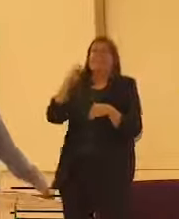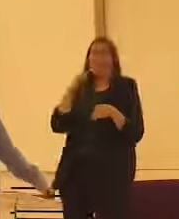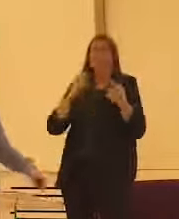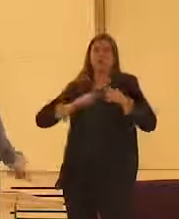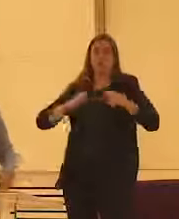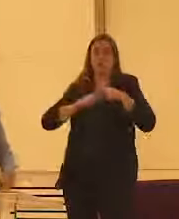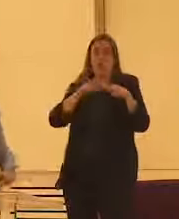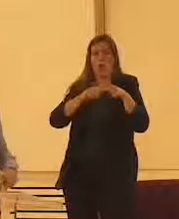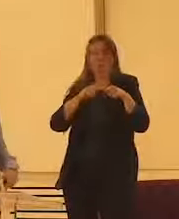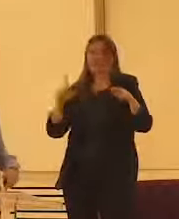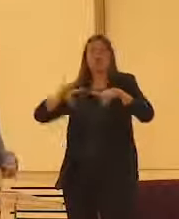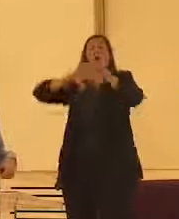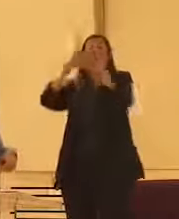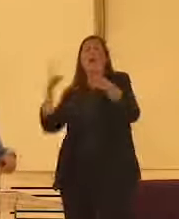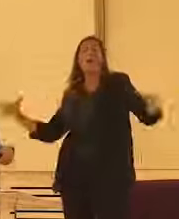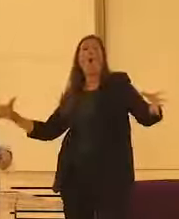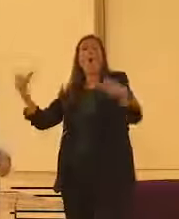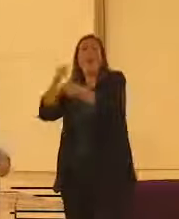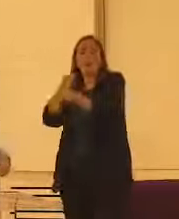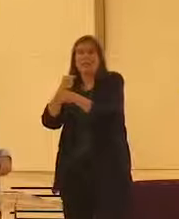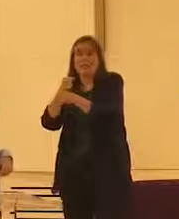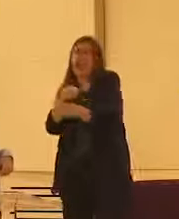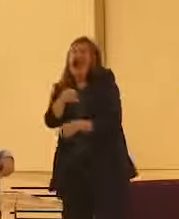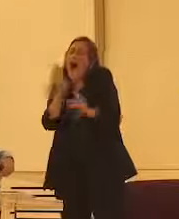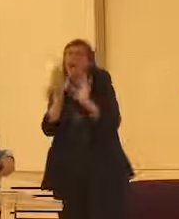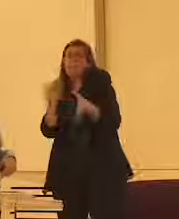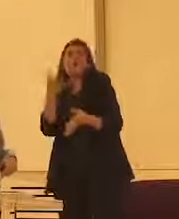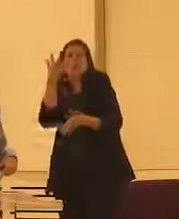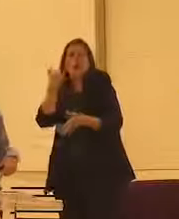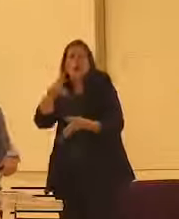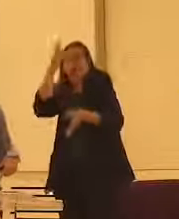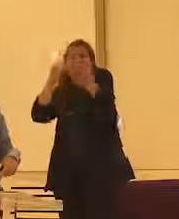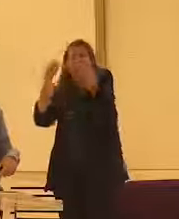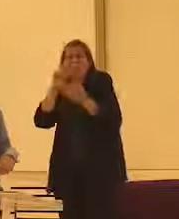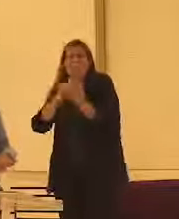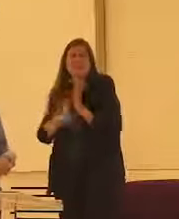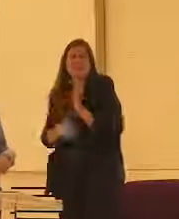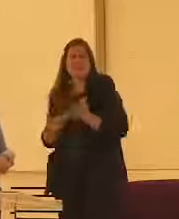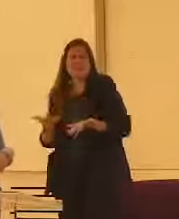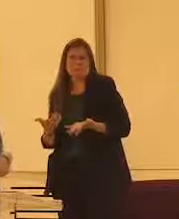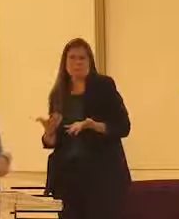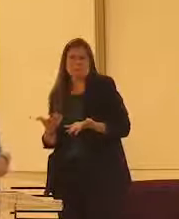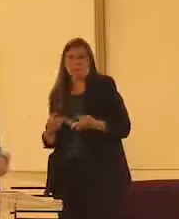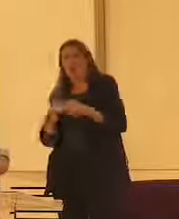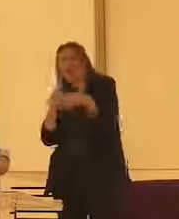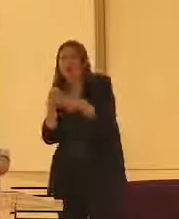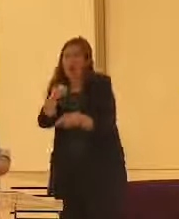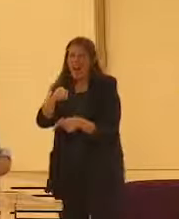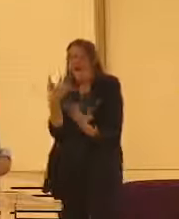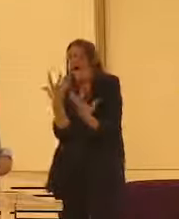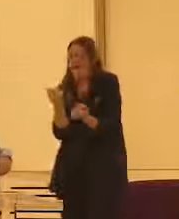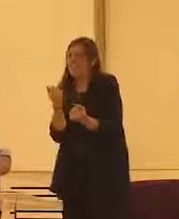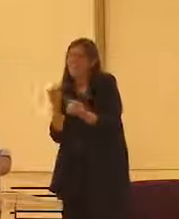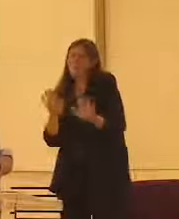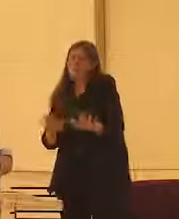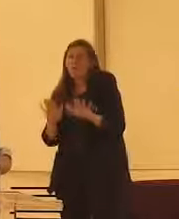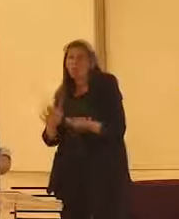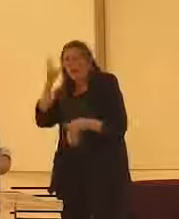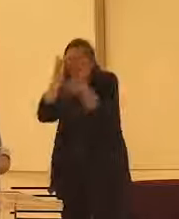they were all one team, he must have an LD. So he was then given a moderate learning disability diagnosis and placed